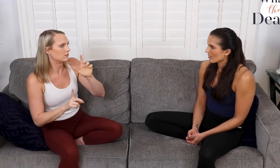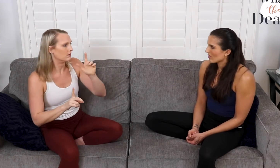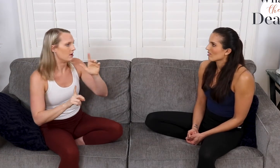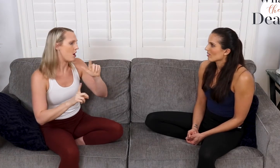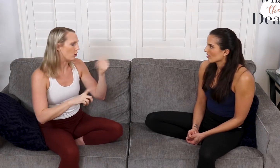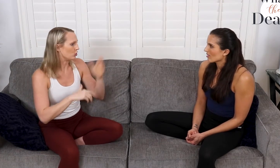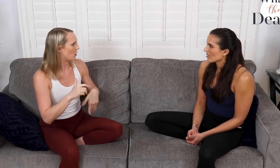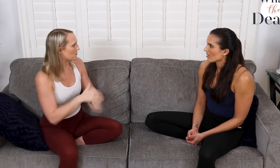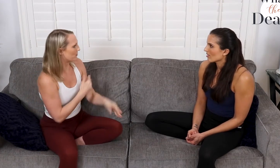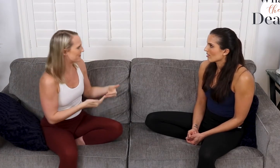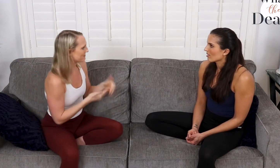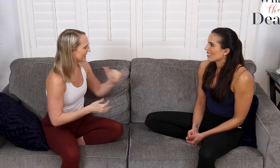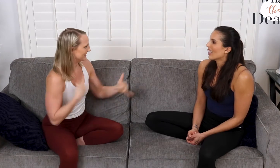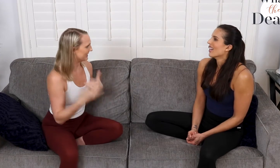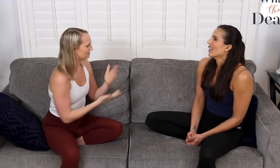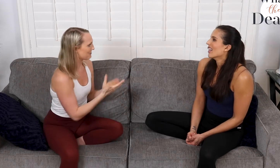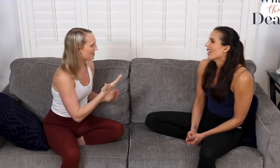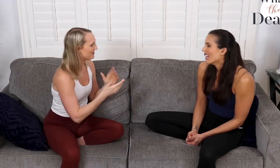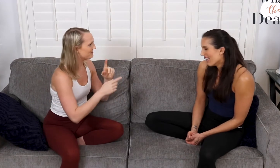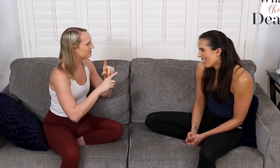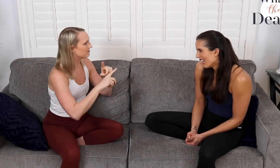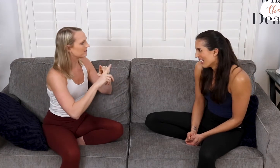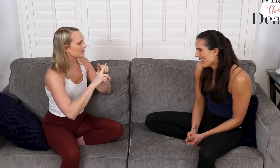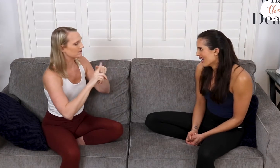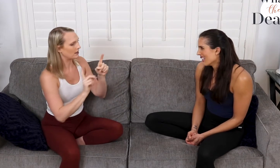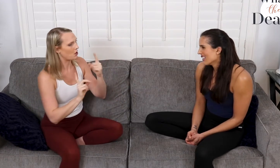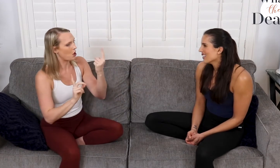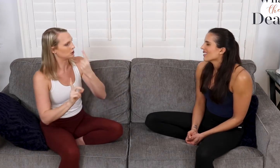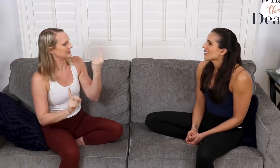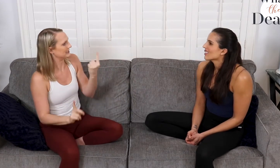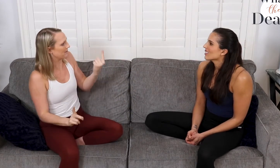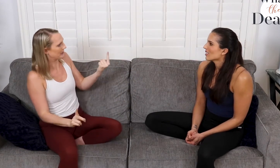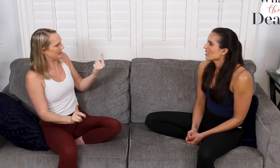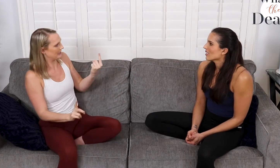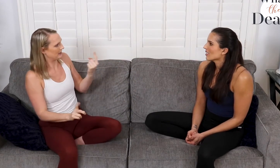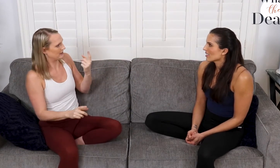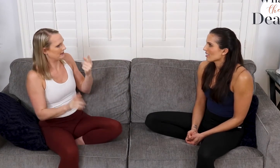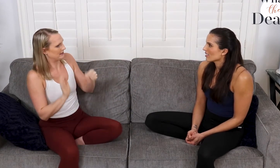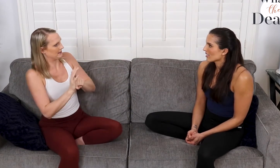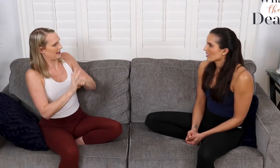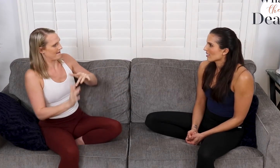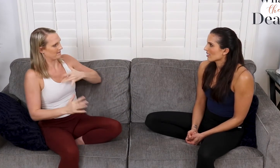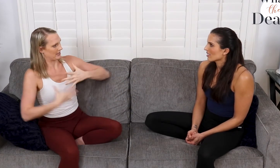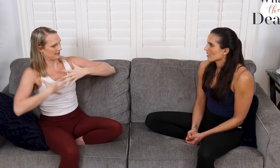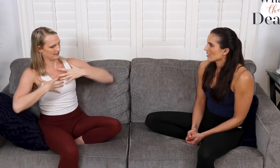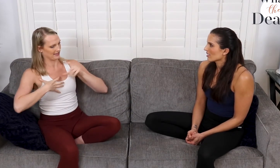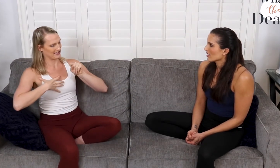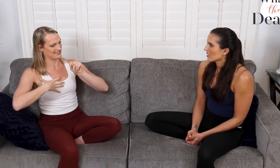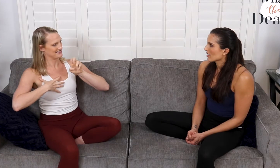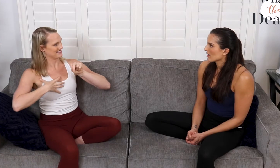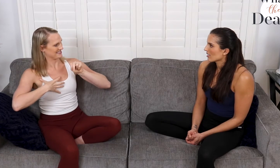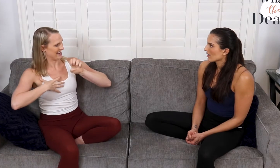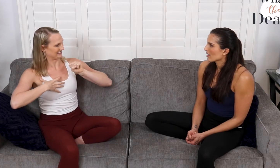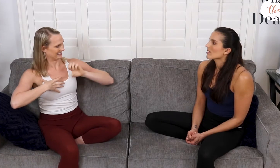did you catch that football game today? Who's your favorite team? How are you feeling? Pain management," like all that. And they'll be able to have that and